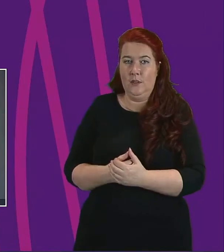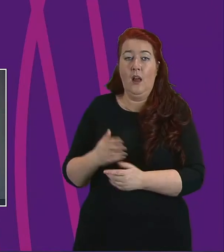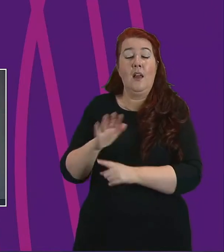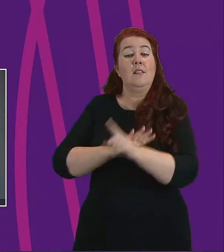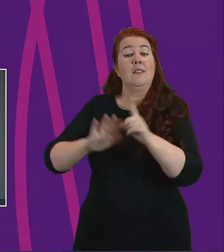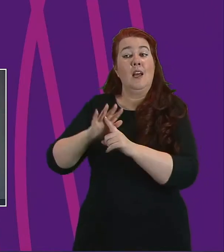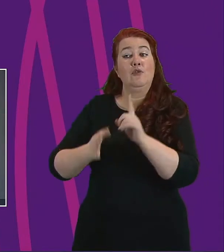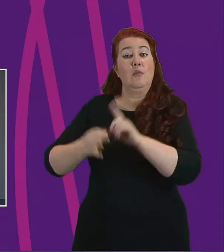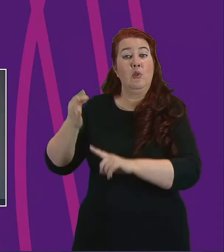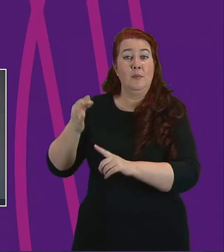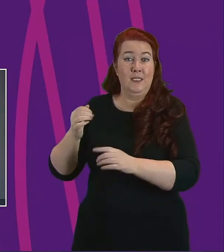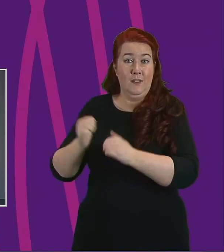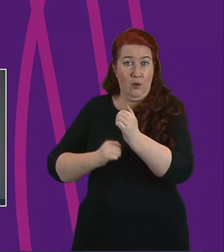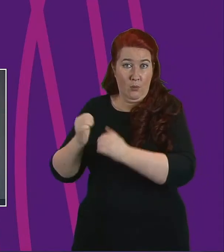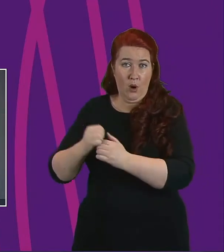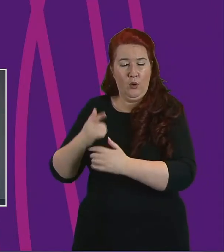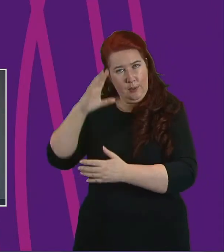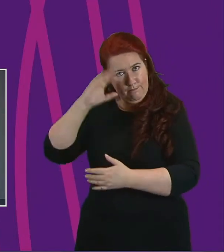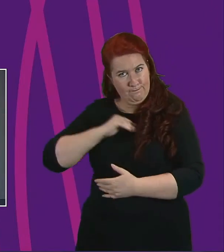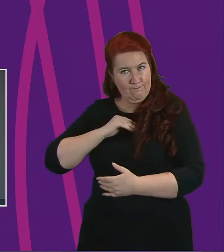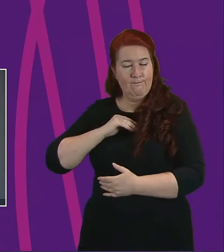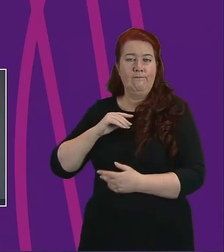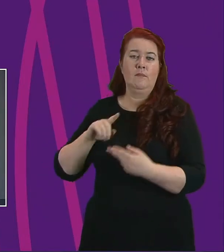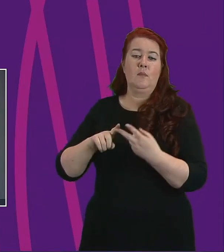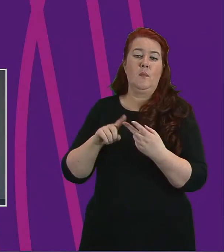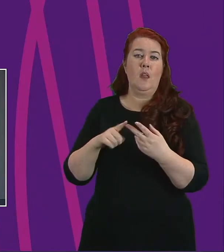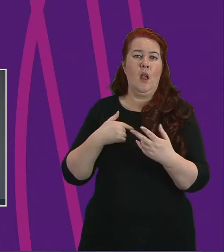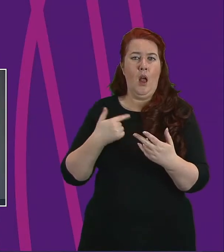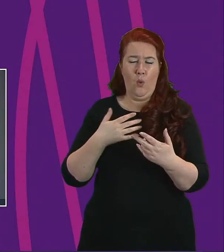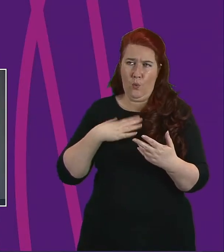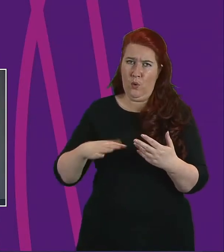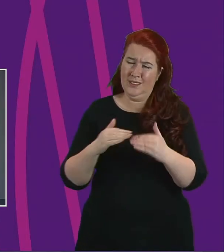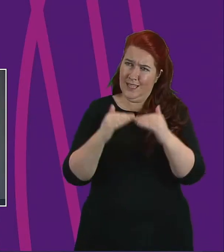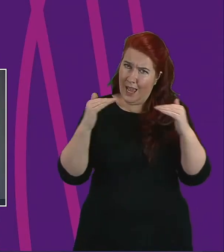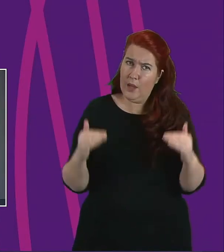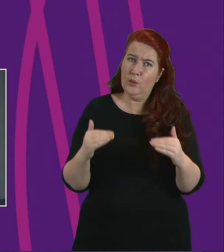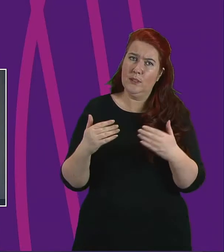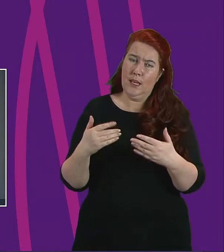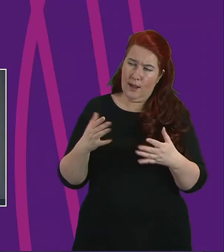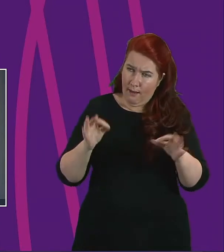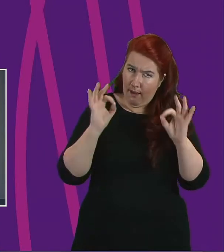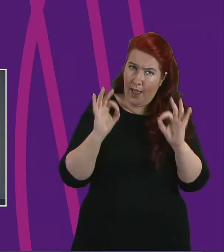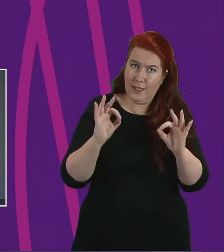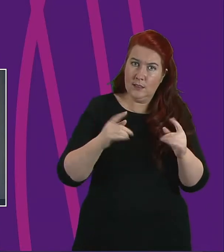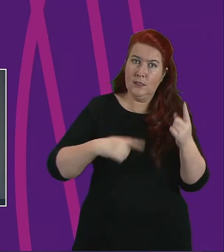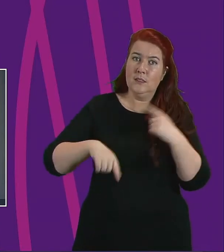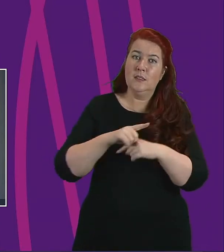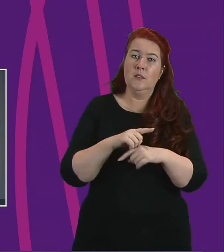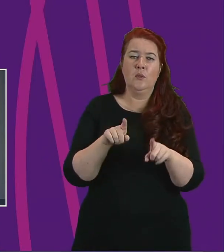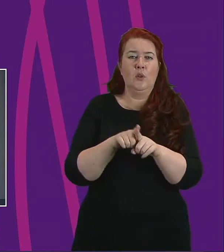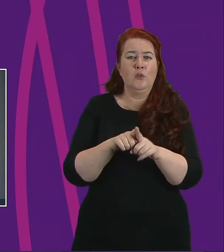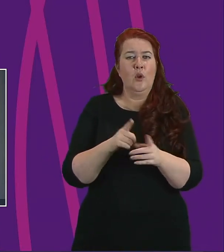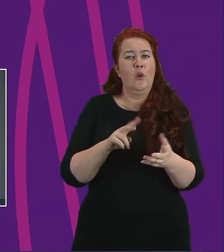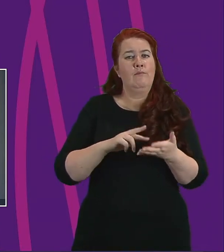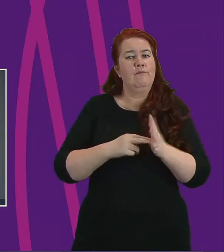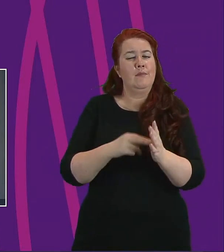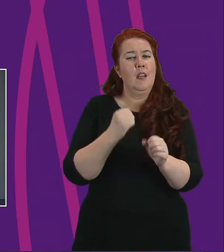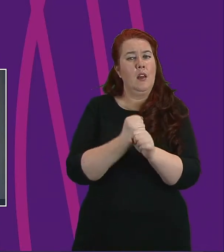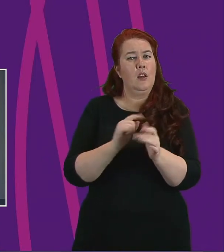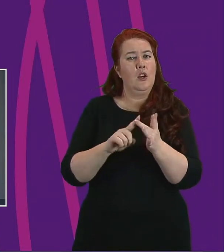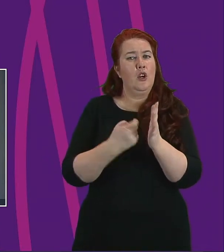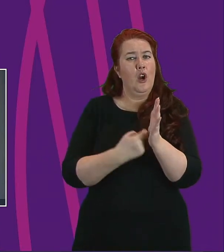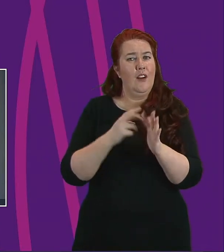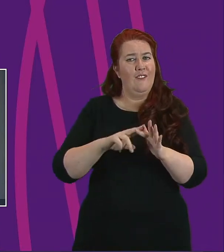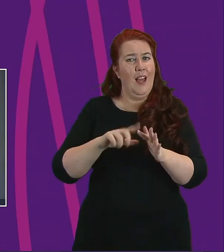Framework, our shared vision of excellence and equity for education in Scotland, getting it right for every child, and other legal